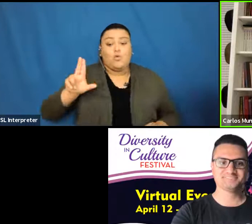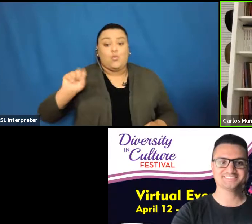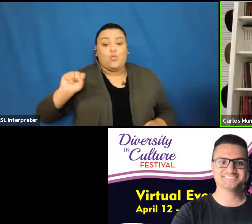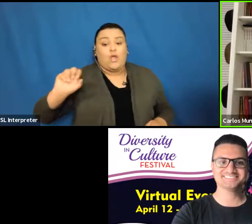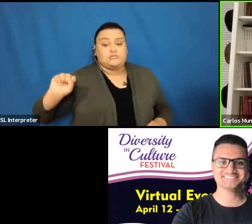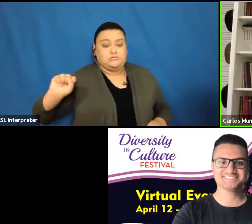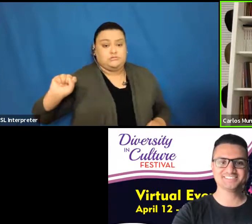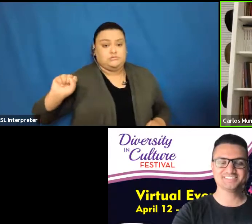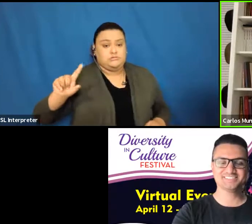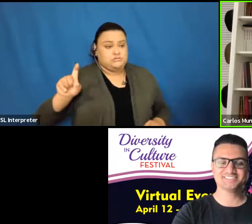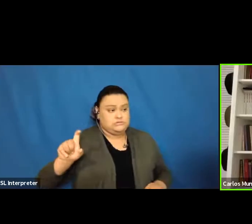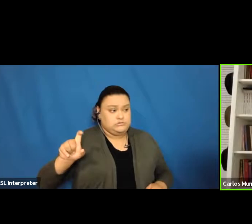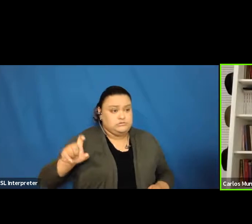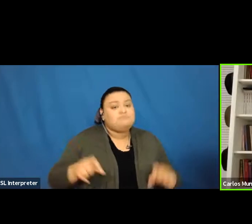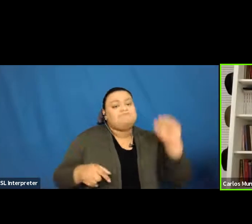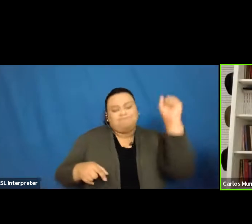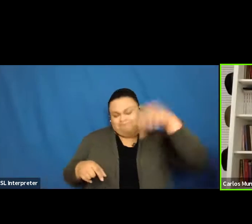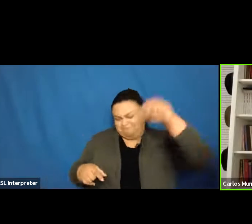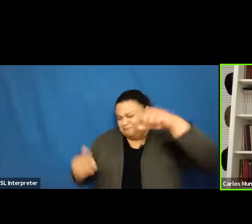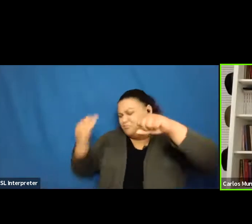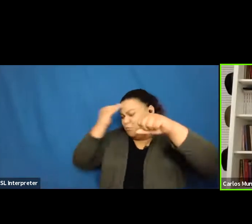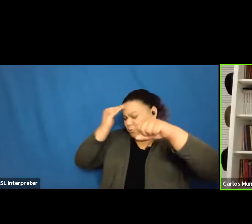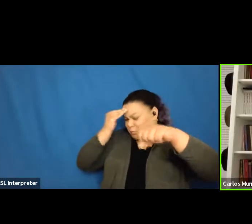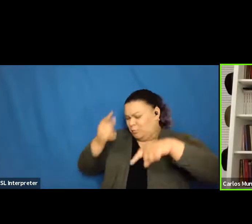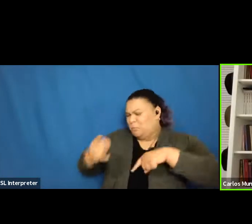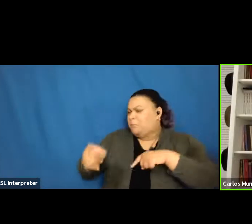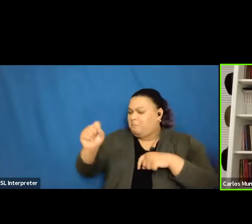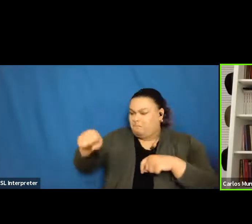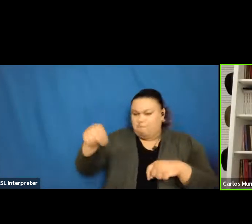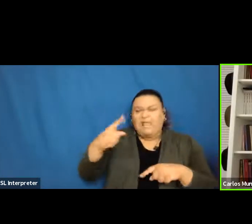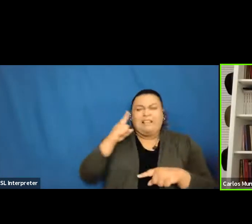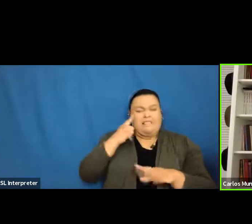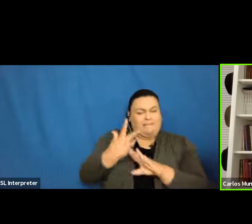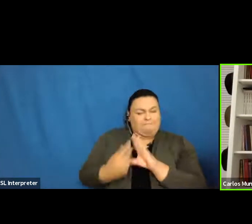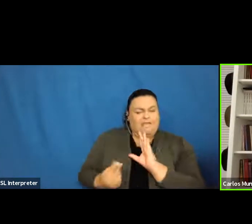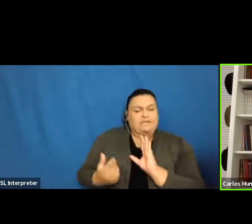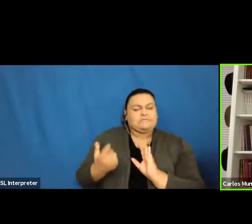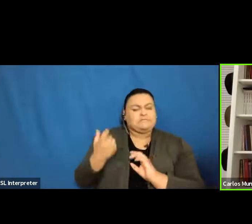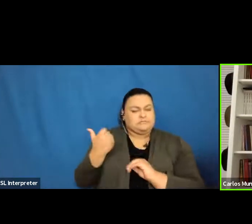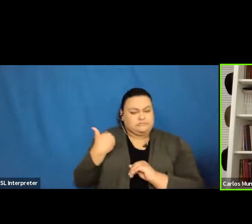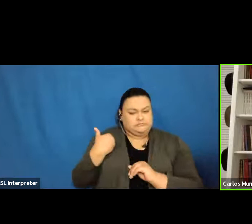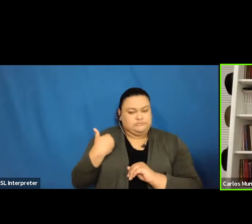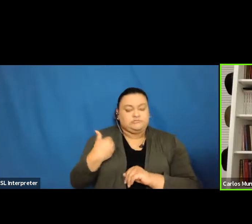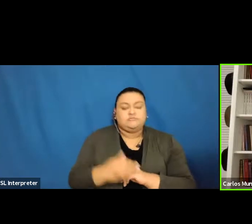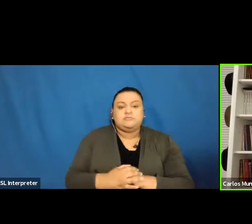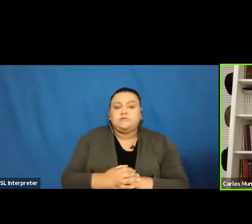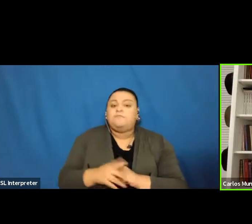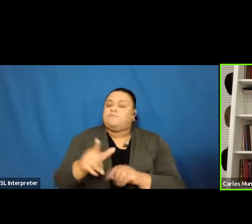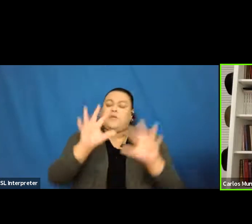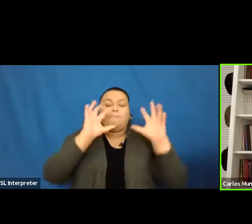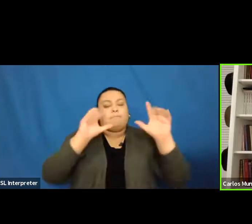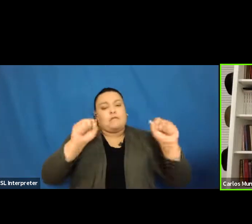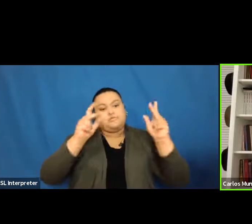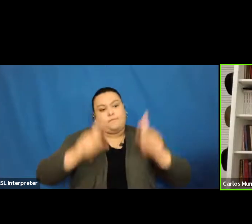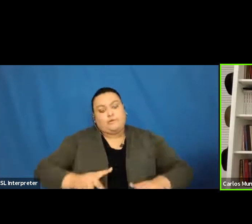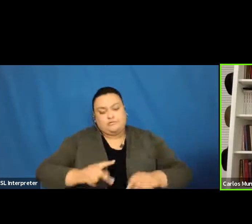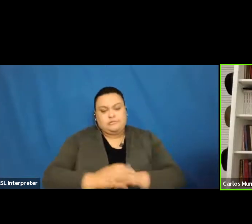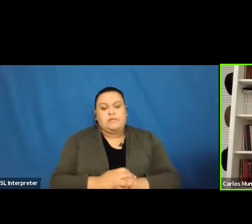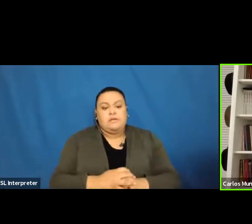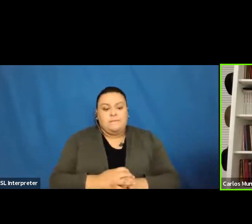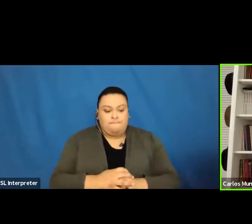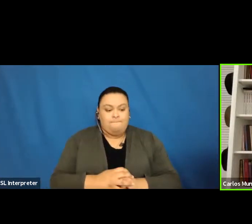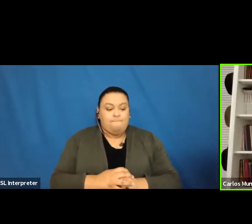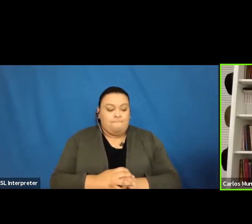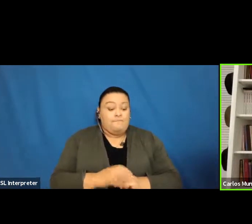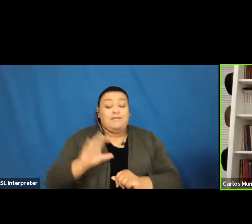I knew Fred Ross. I think he's passed, right? Yeah, Fred Ross was an incredible person. I mean, since a child,